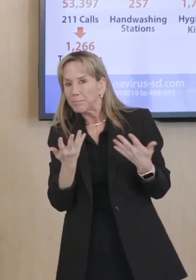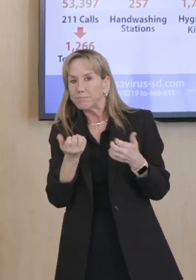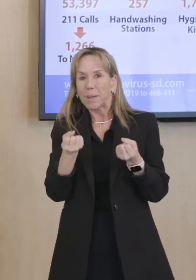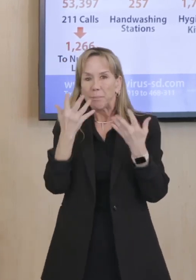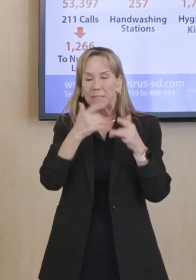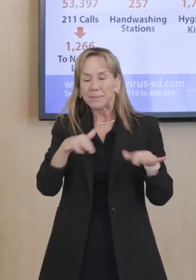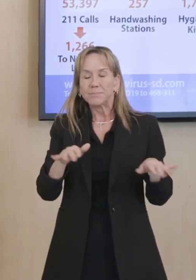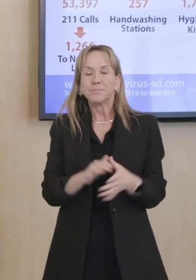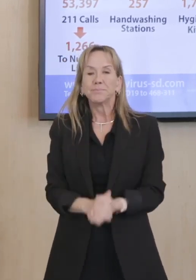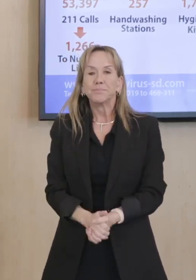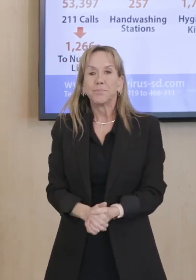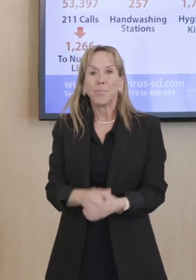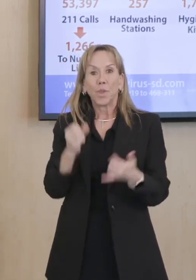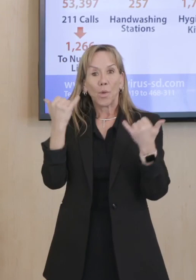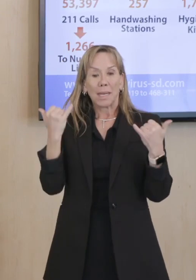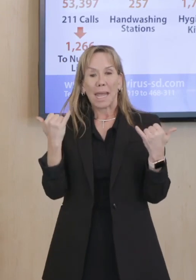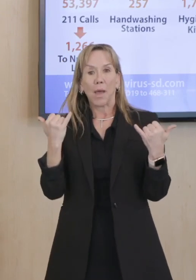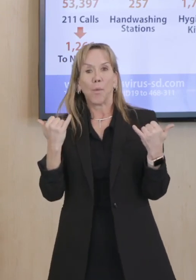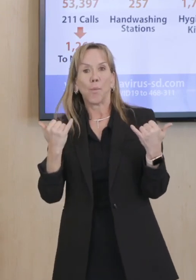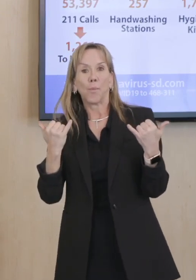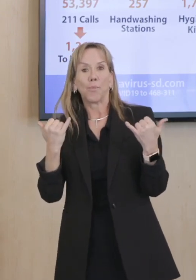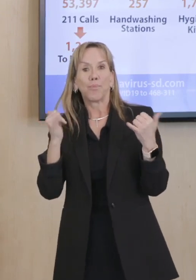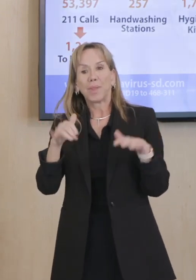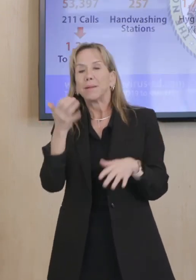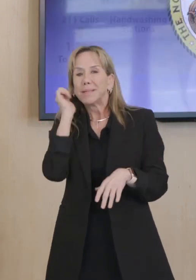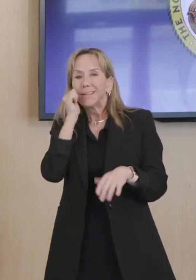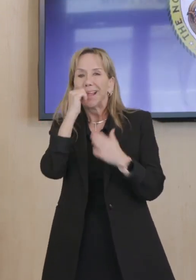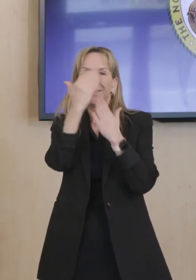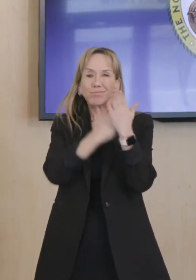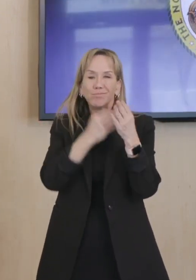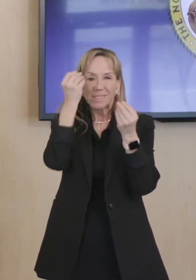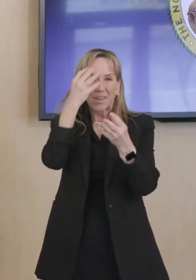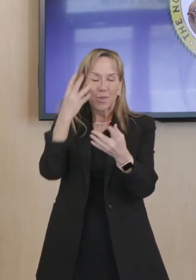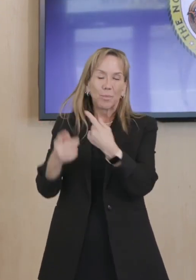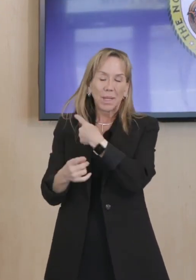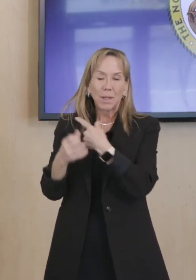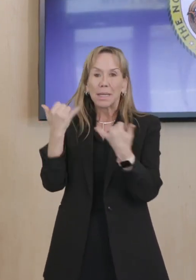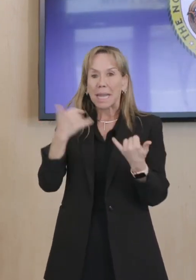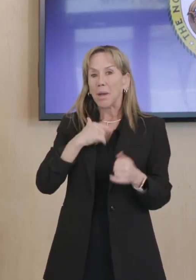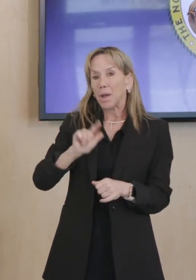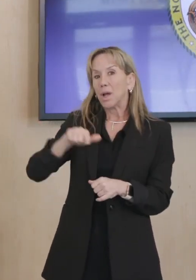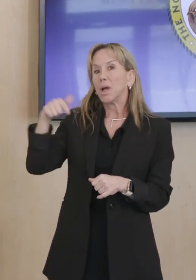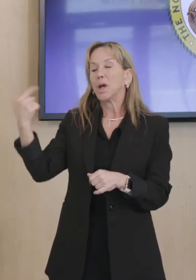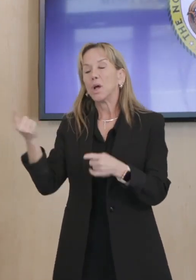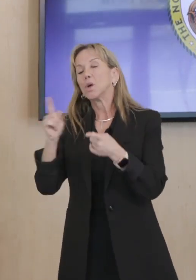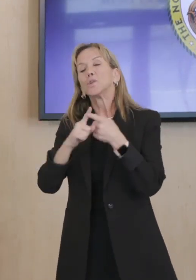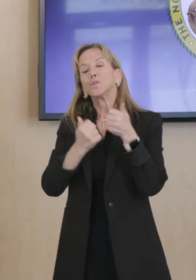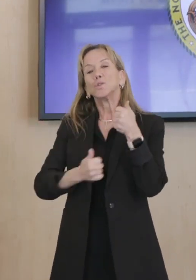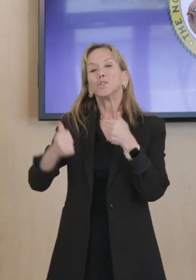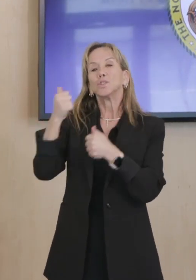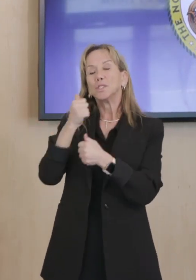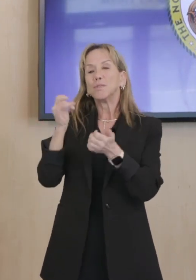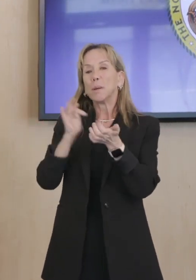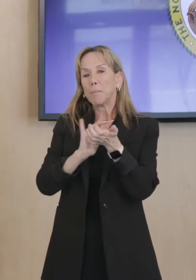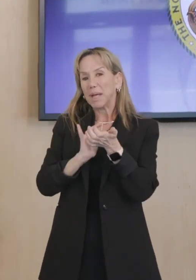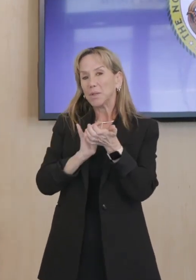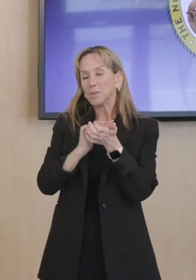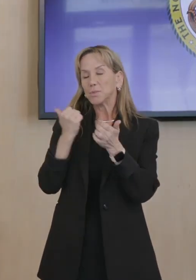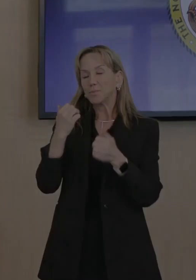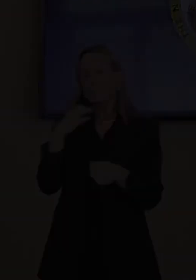those. So having concluded the kind of daily rundown, I will now turn it over to our Chief Medical Officer, Dr. Nick Infantidis.